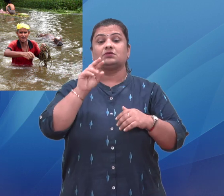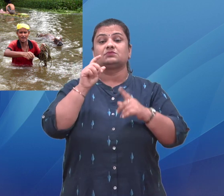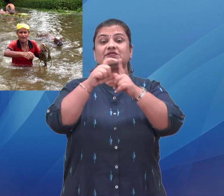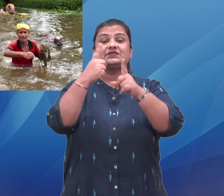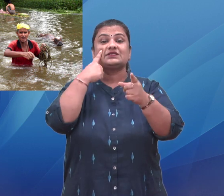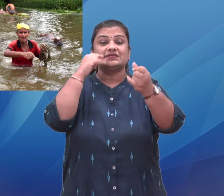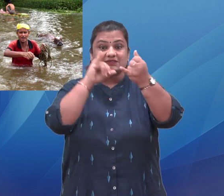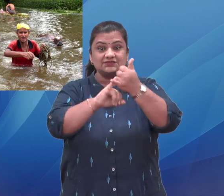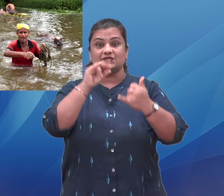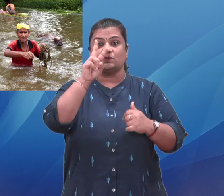affected by the floods.